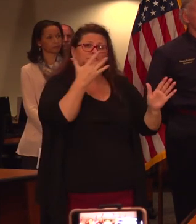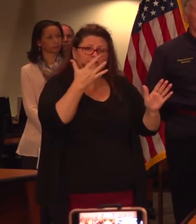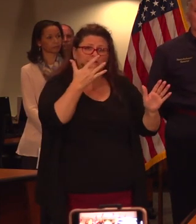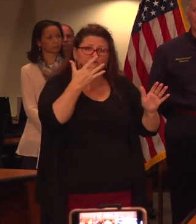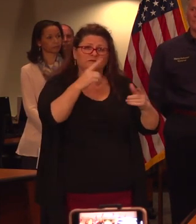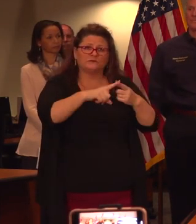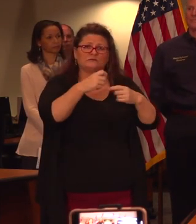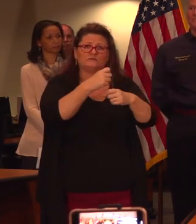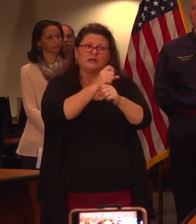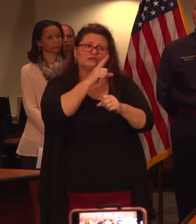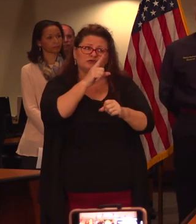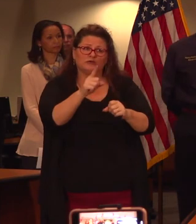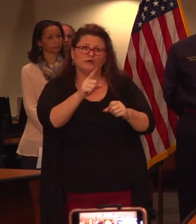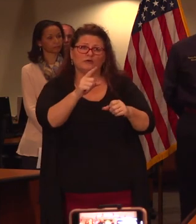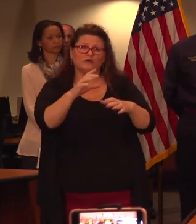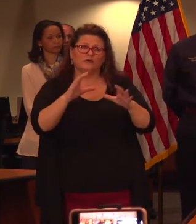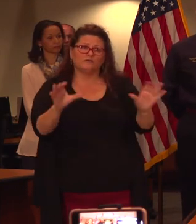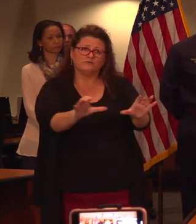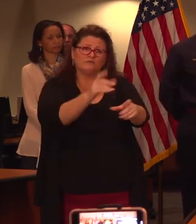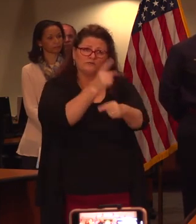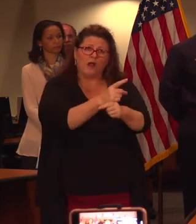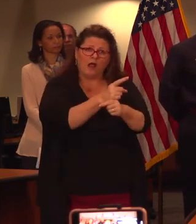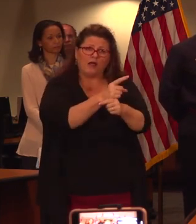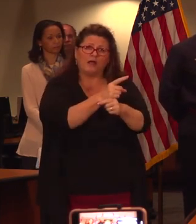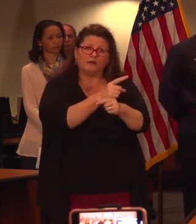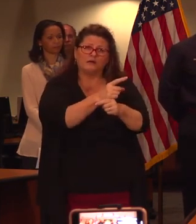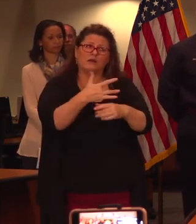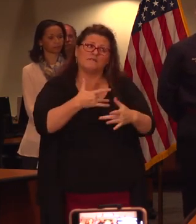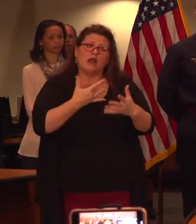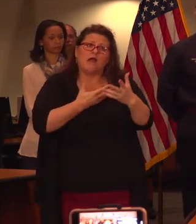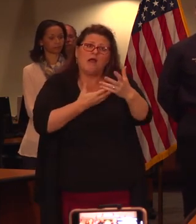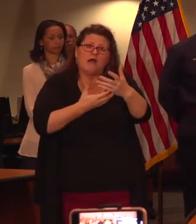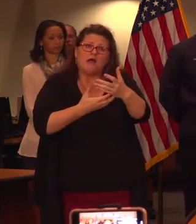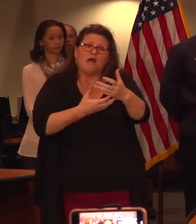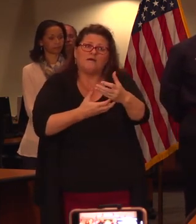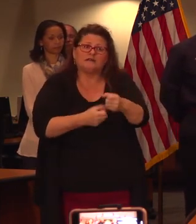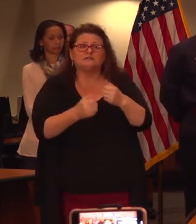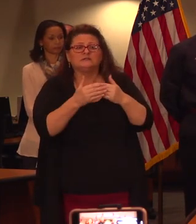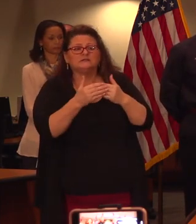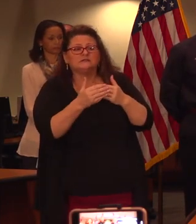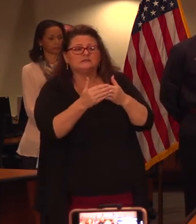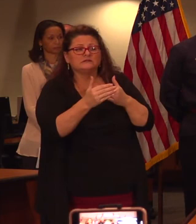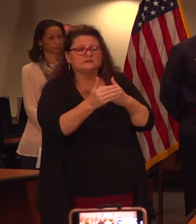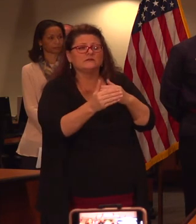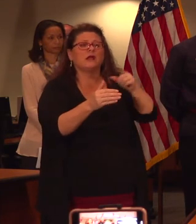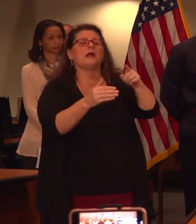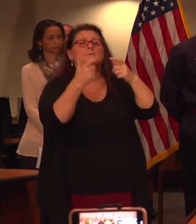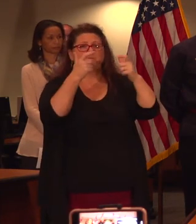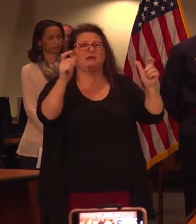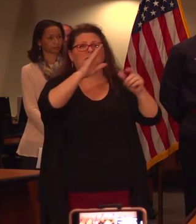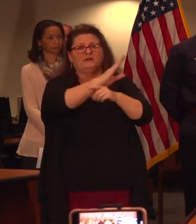need, but we're gaining confidence, and we're starting to see that we can reach a point where we can start back up these big businesses. Then we have